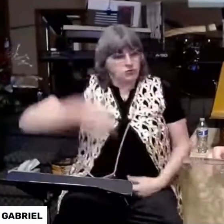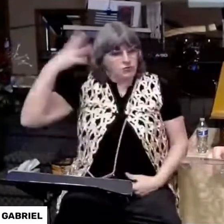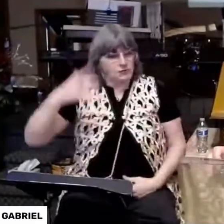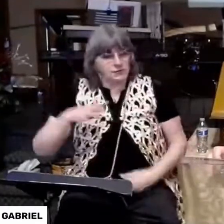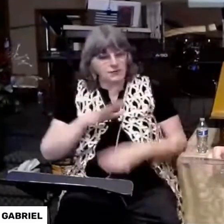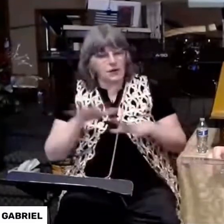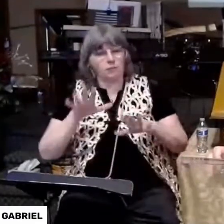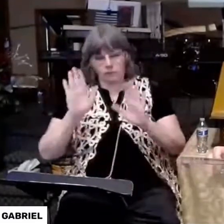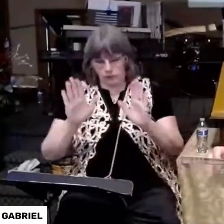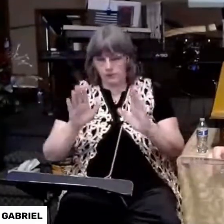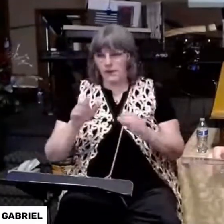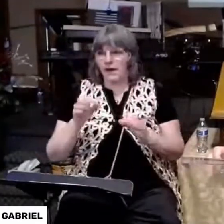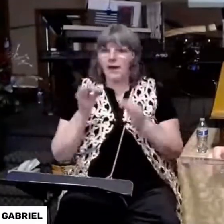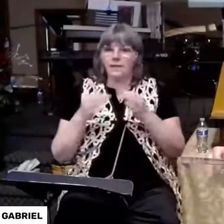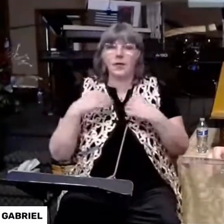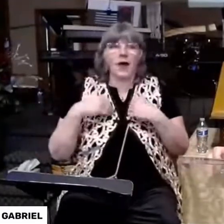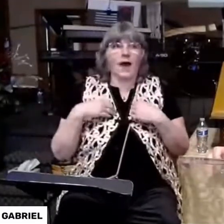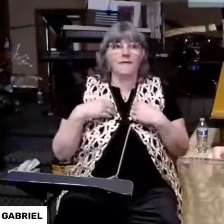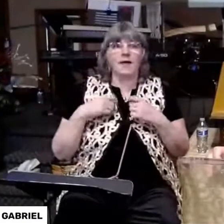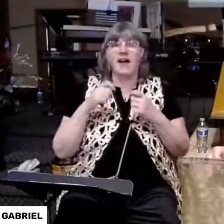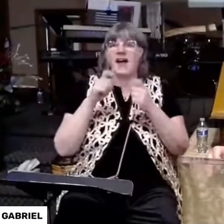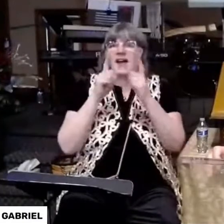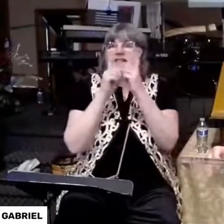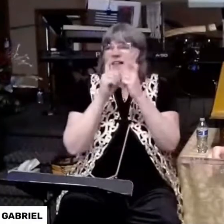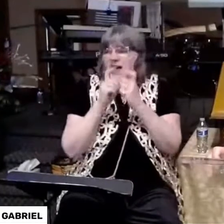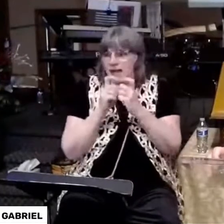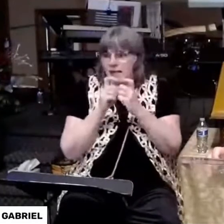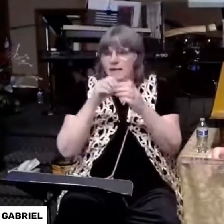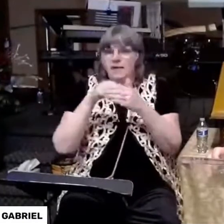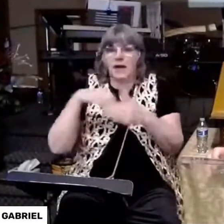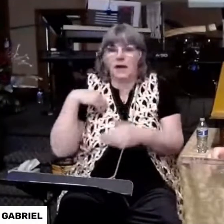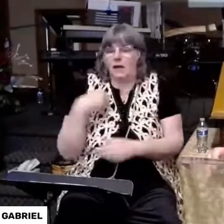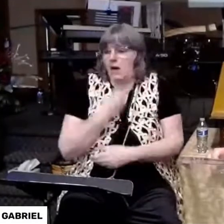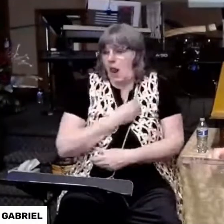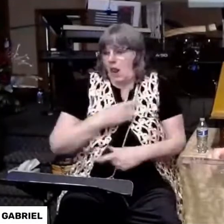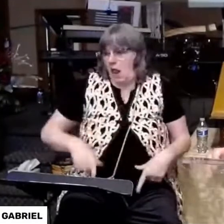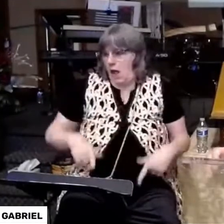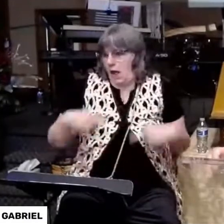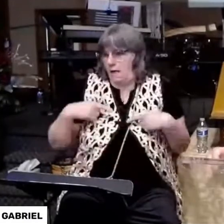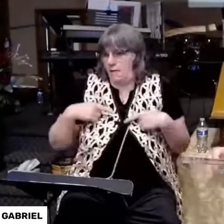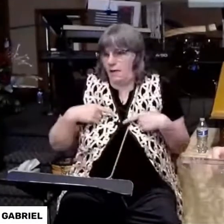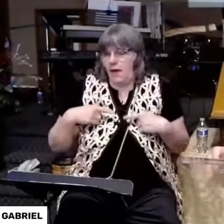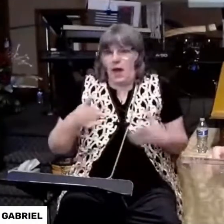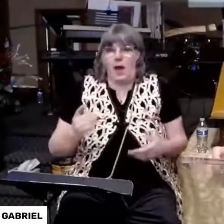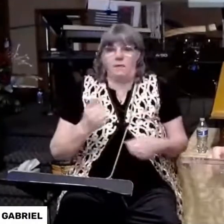put through a test at a certain point in my life and I totally flooded,